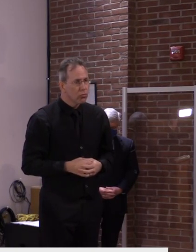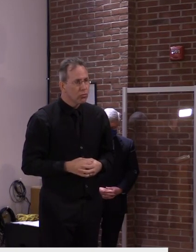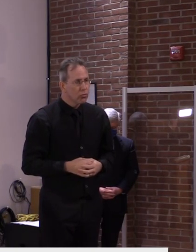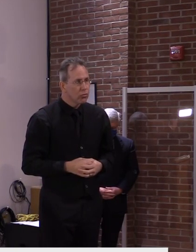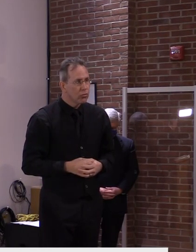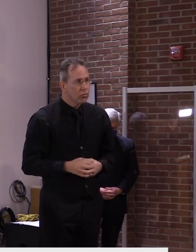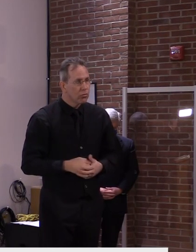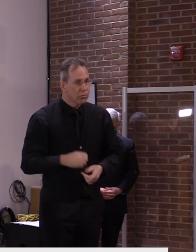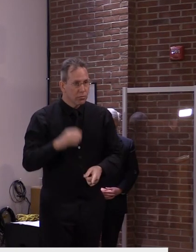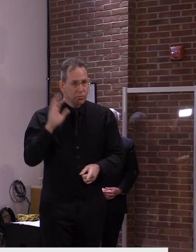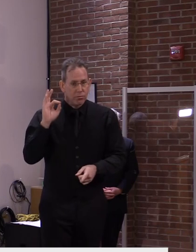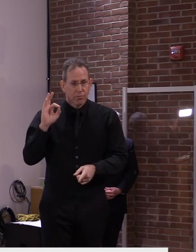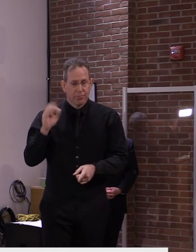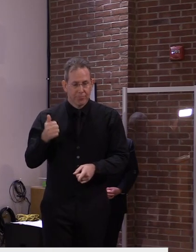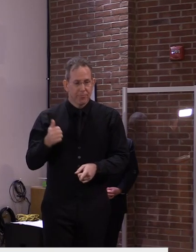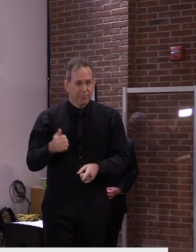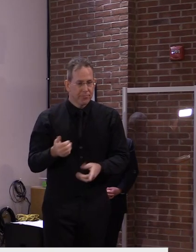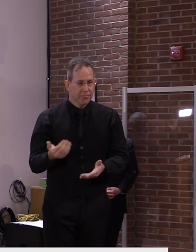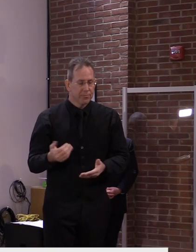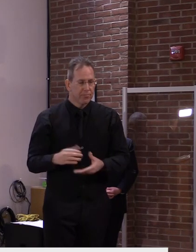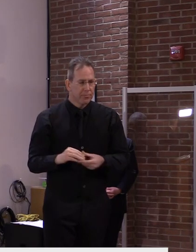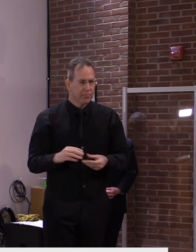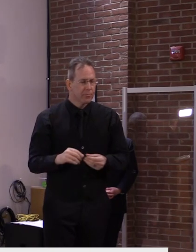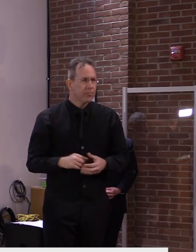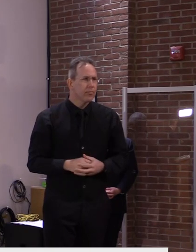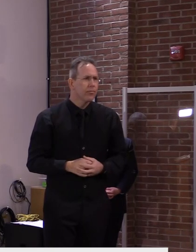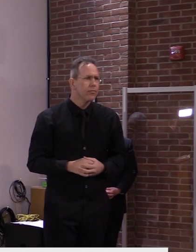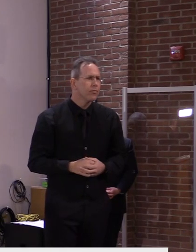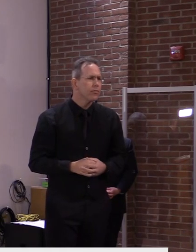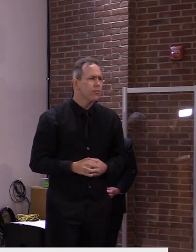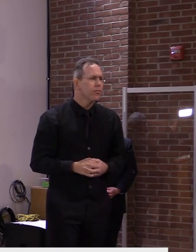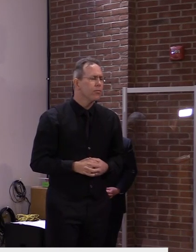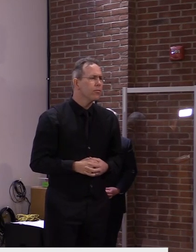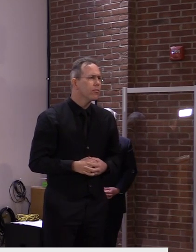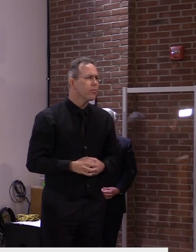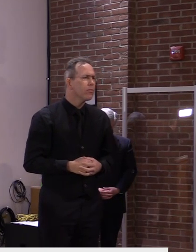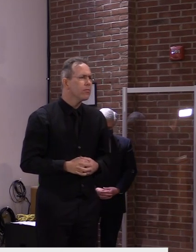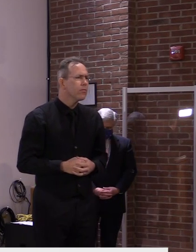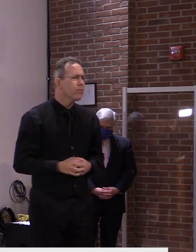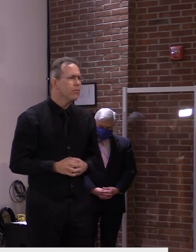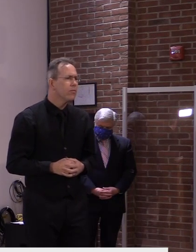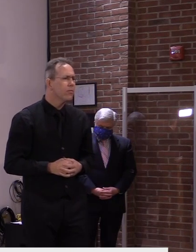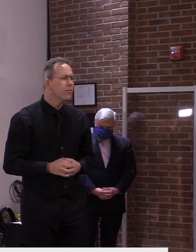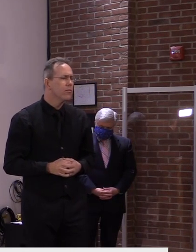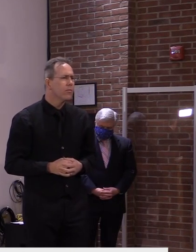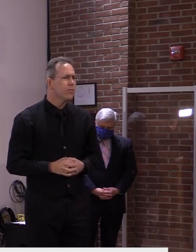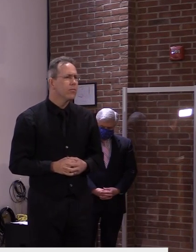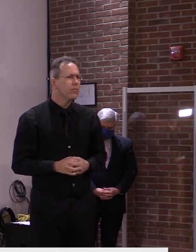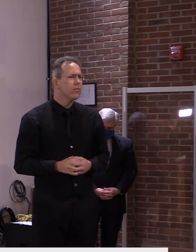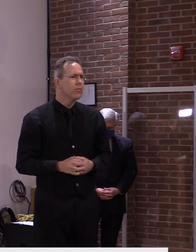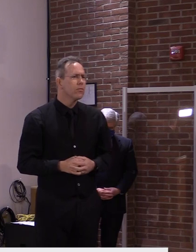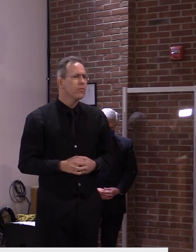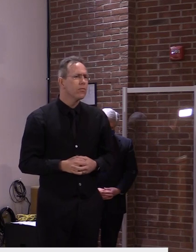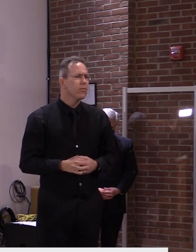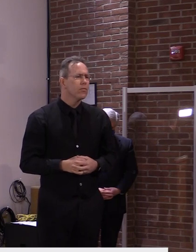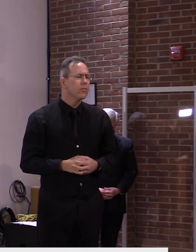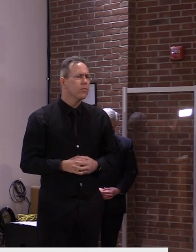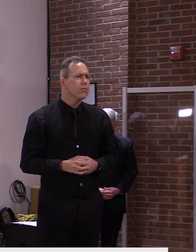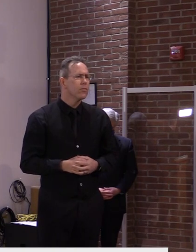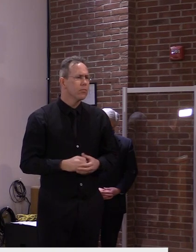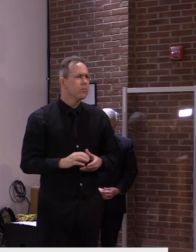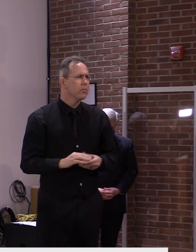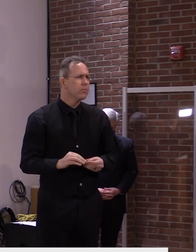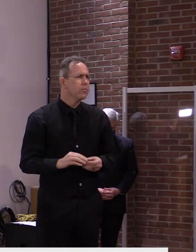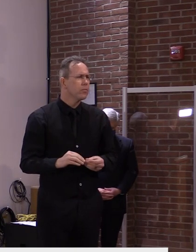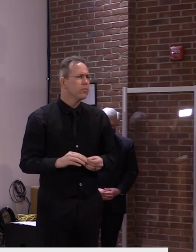Thank you. I'm wondering how soon would people in that age group, 70 and older, be able to get an